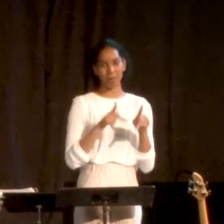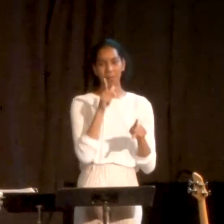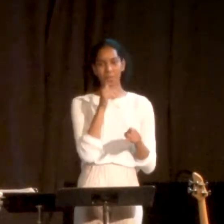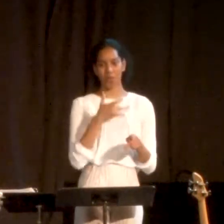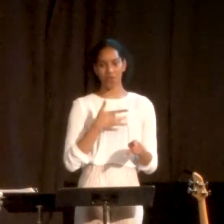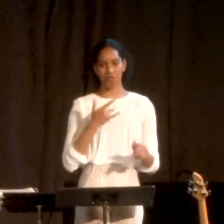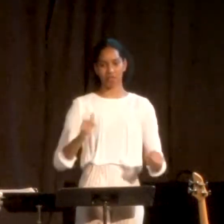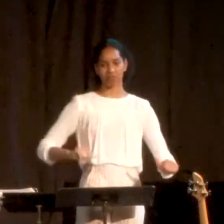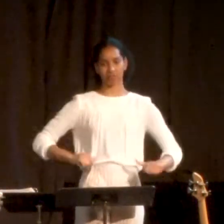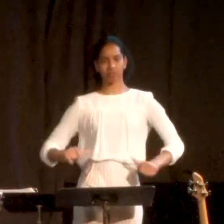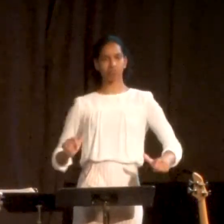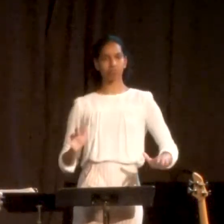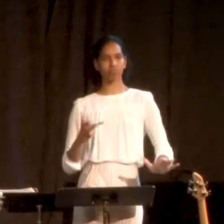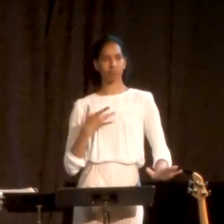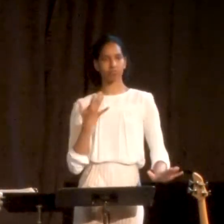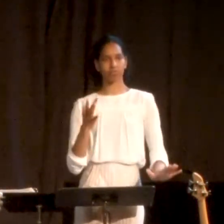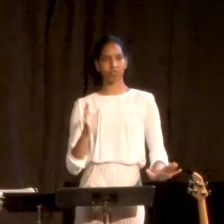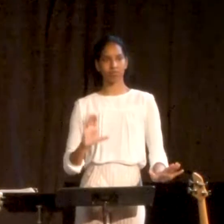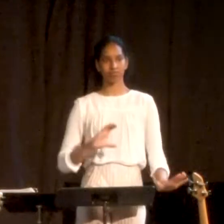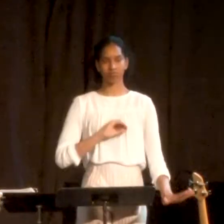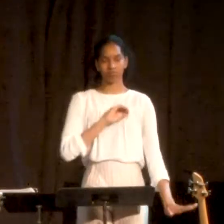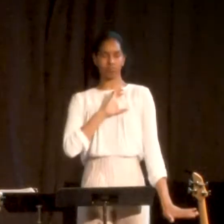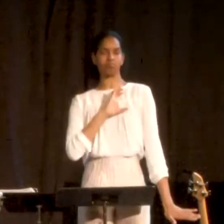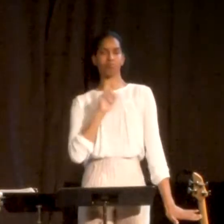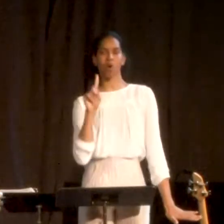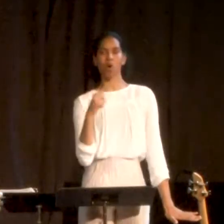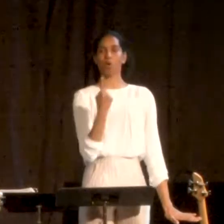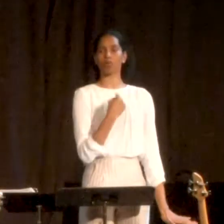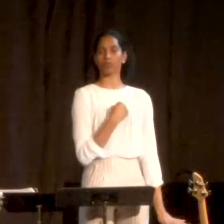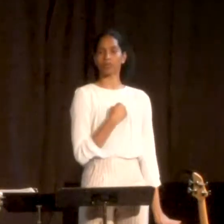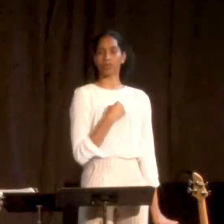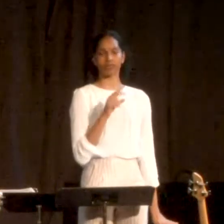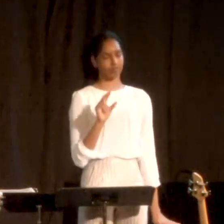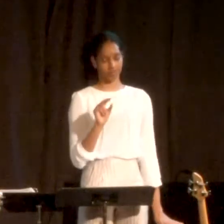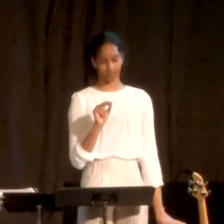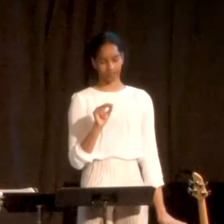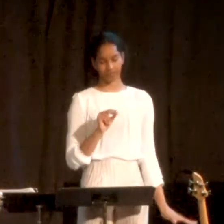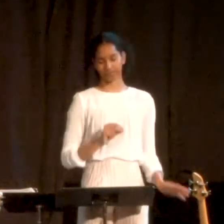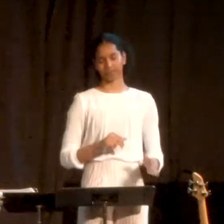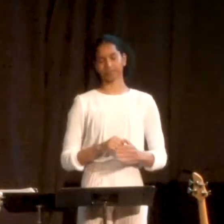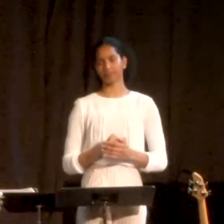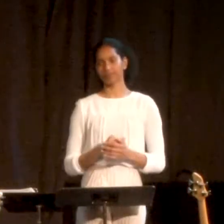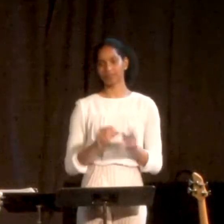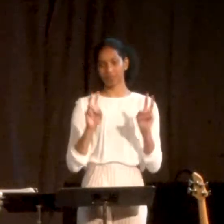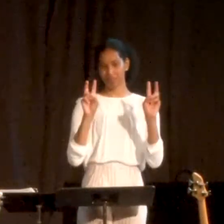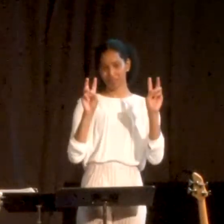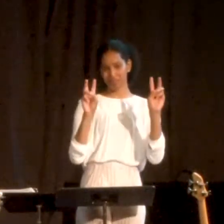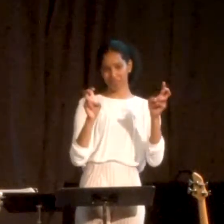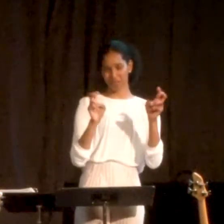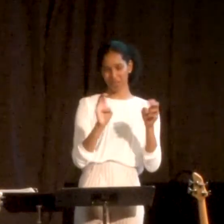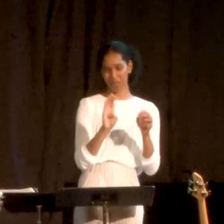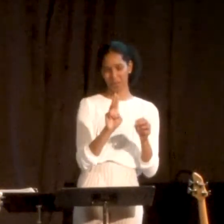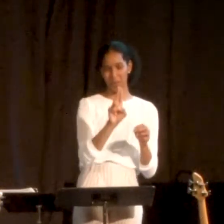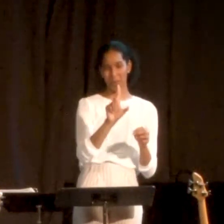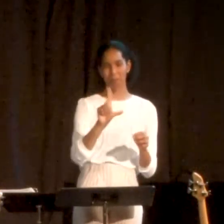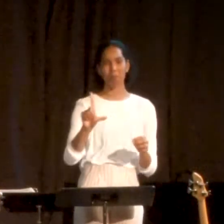It's what some church growth specialists call the bulldog at the door.